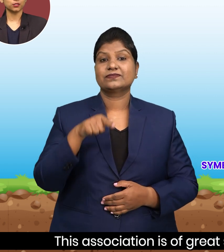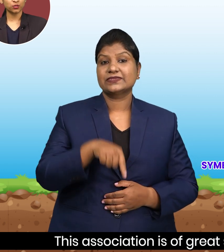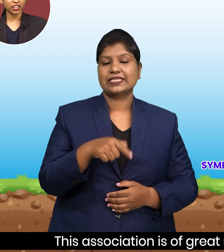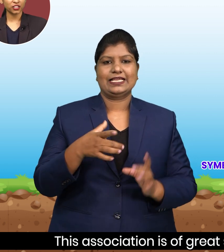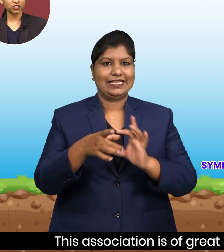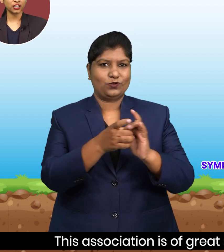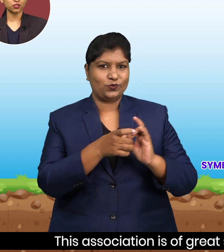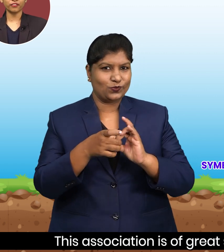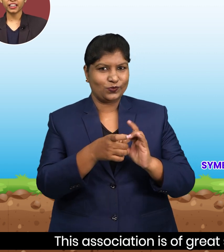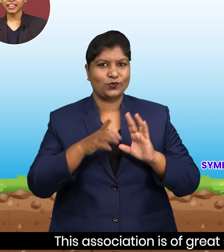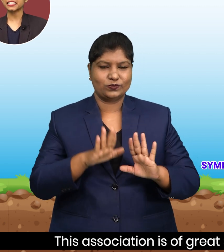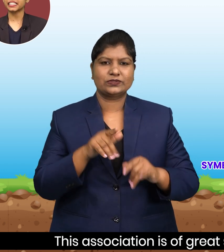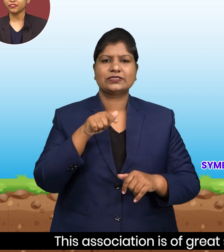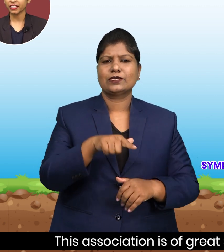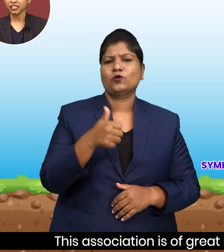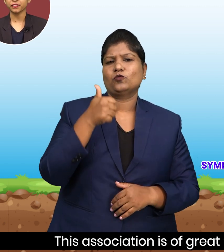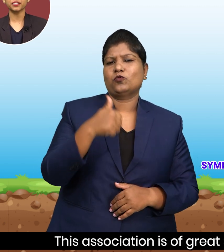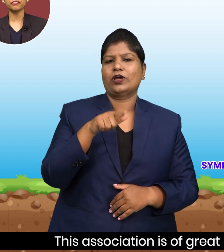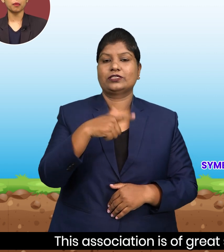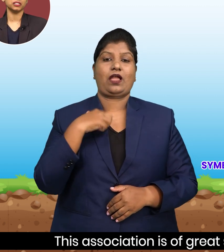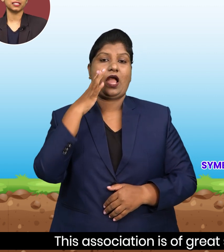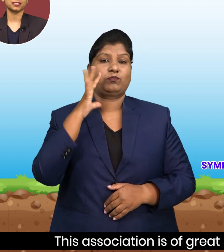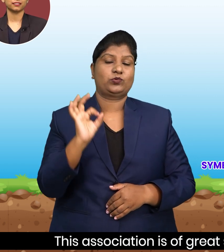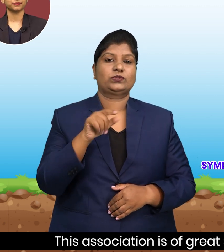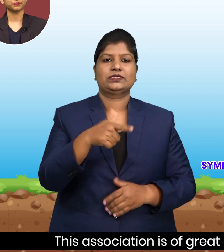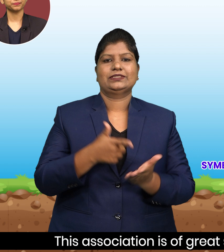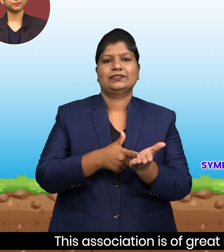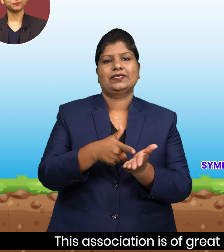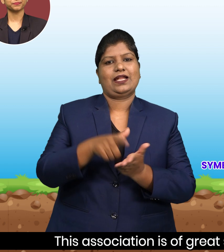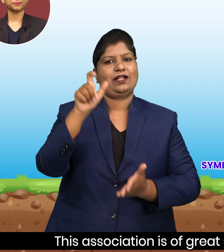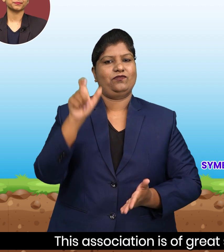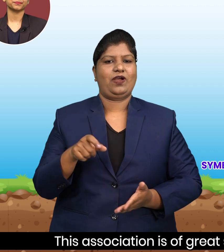This association is of great significance for the farmers.